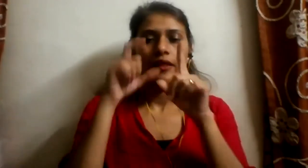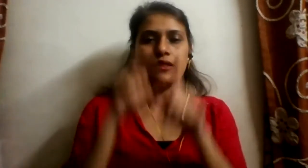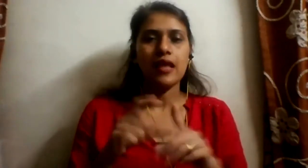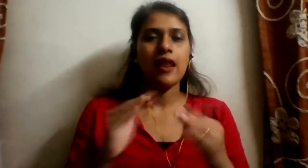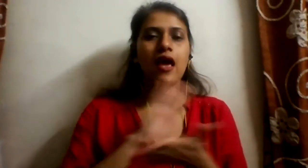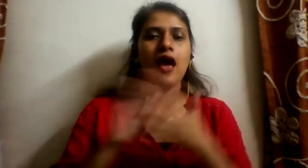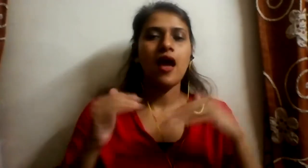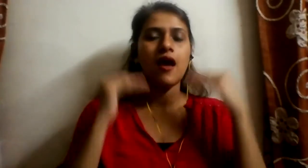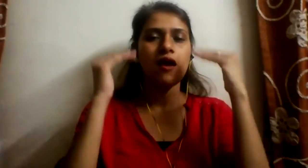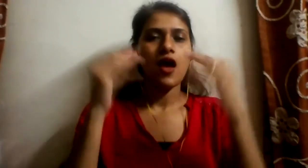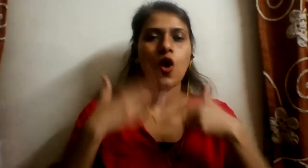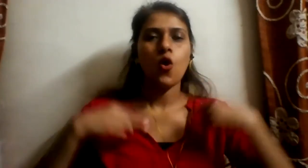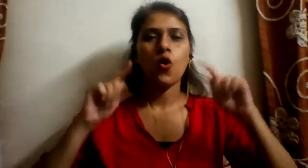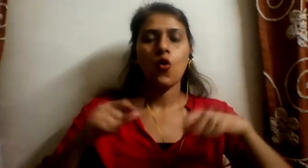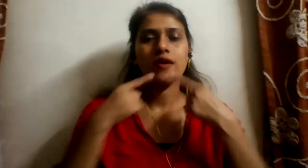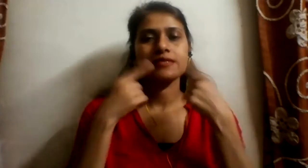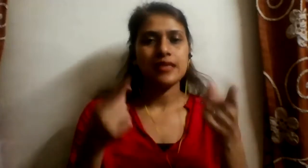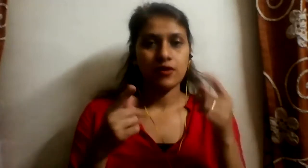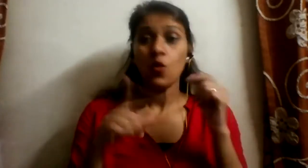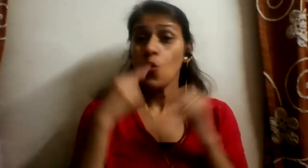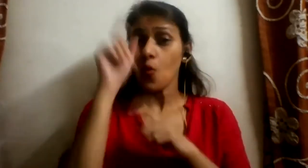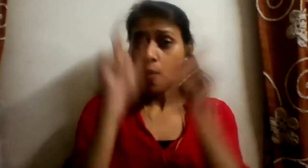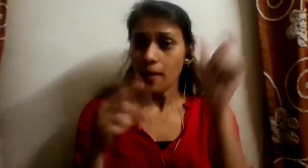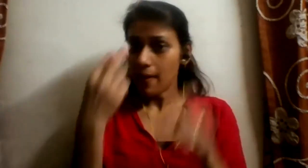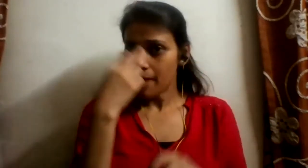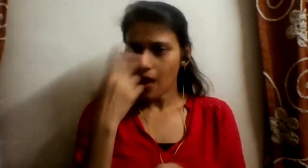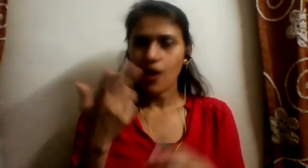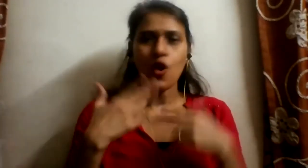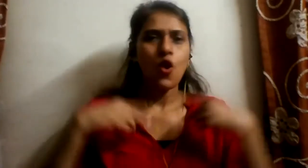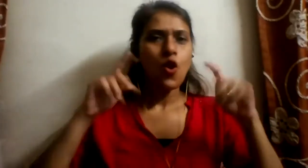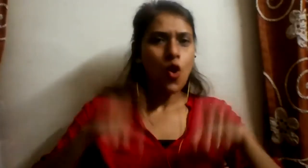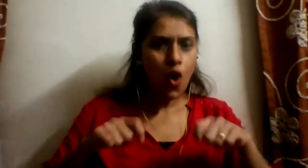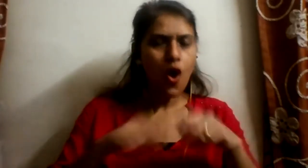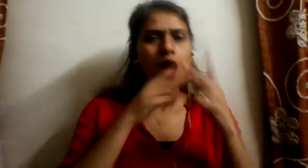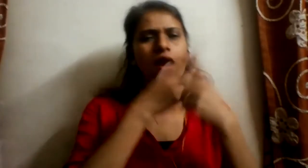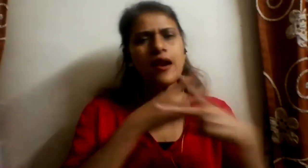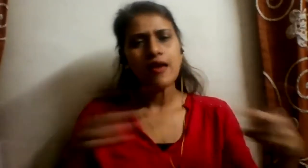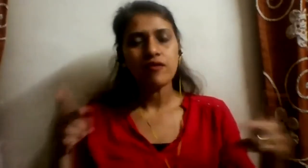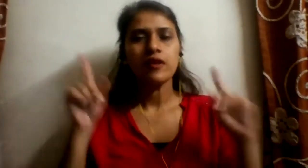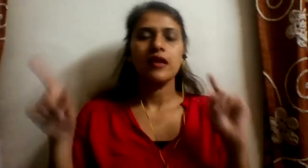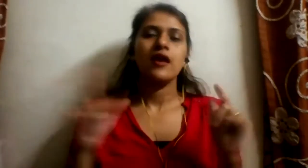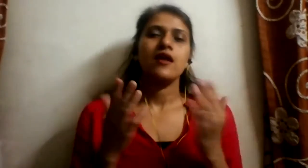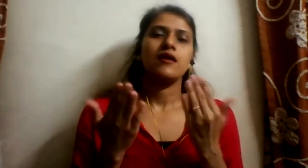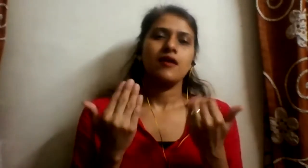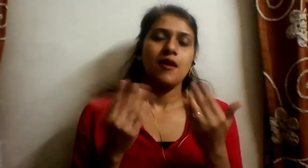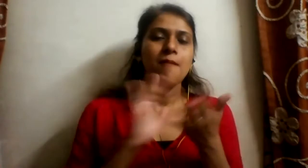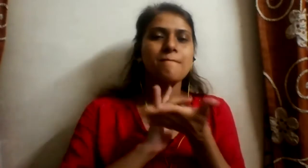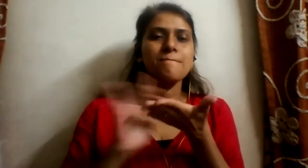that people with blindness, as lawyers or as litigants, they could obtain braille printed copies of